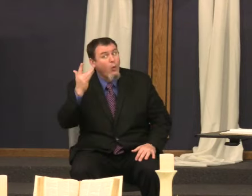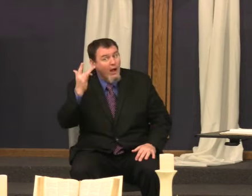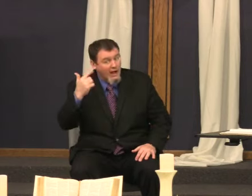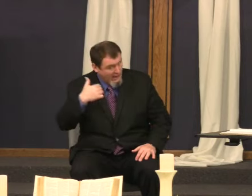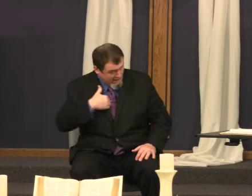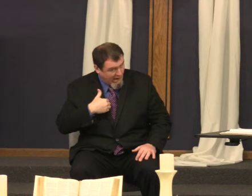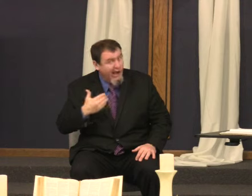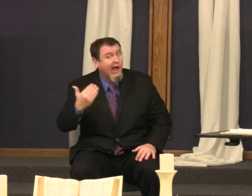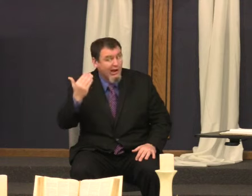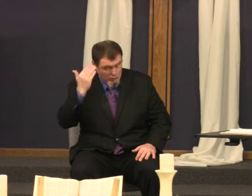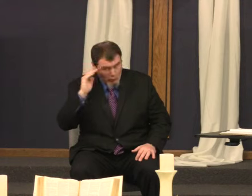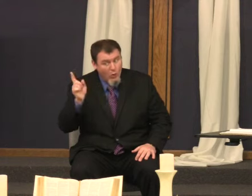Why?